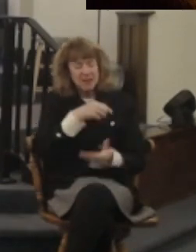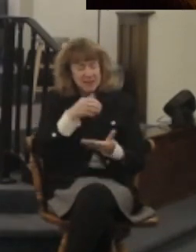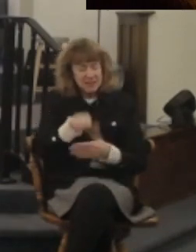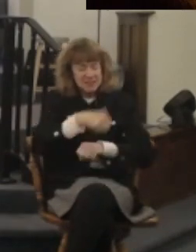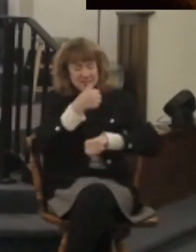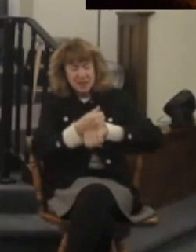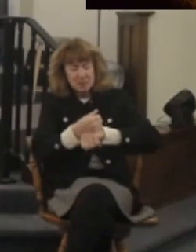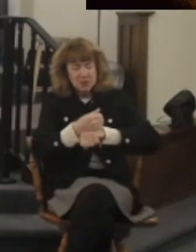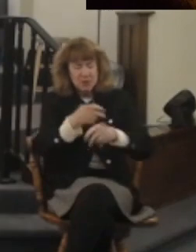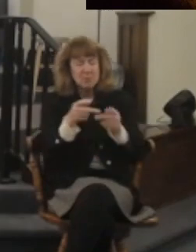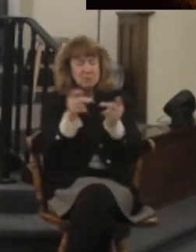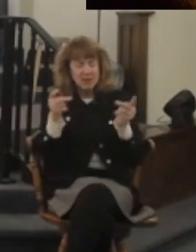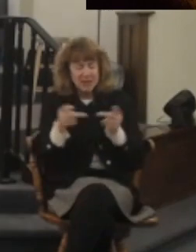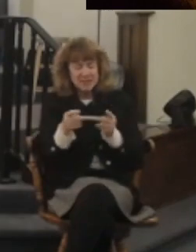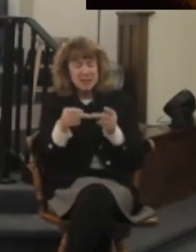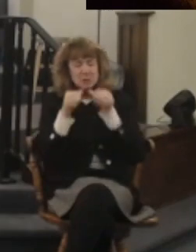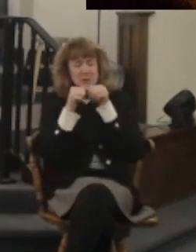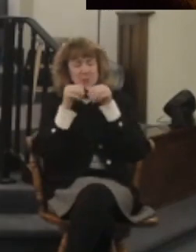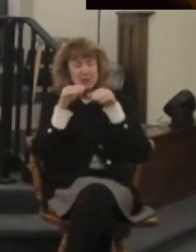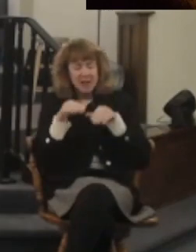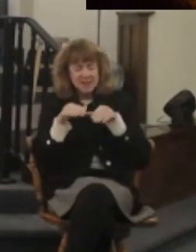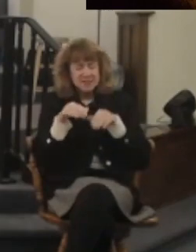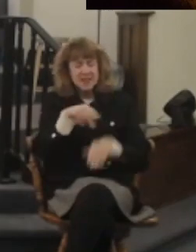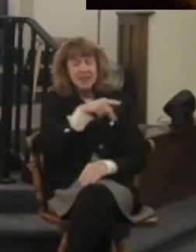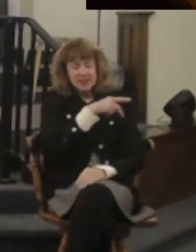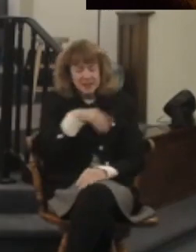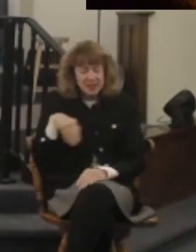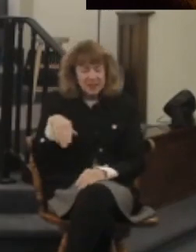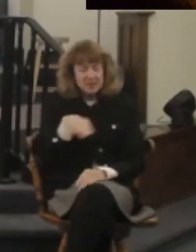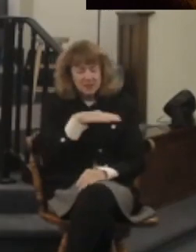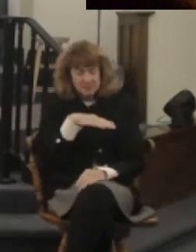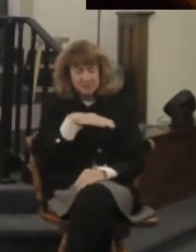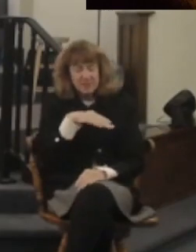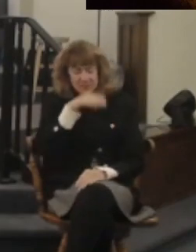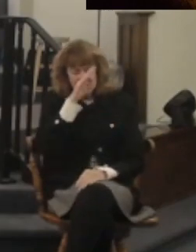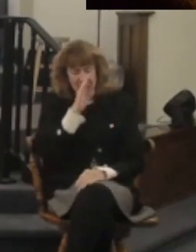that reflects the kingdom of God here on earth.